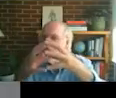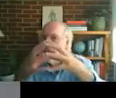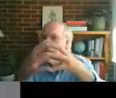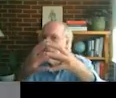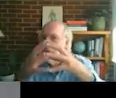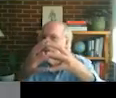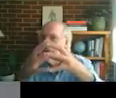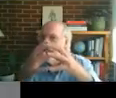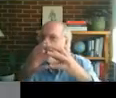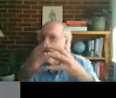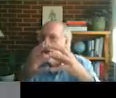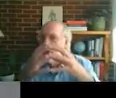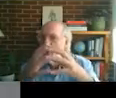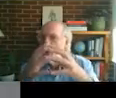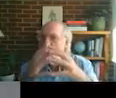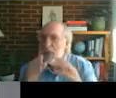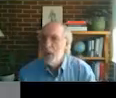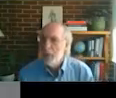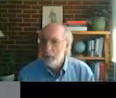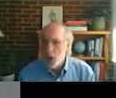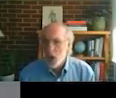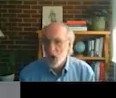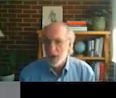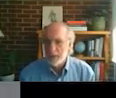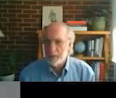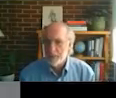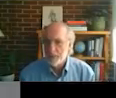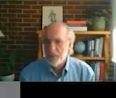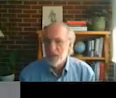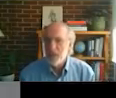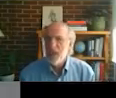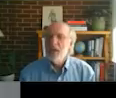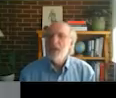the child improve to the adult form ball.